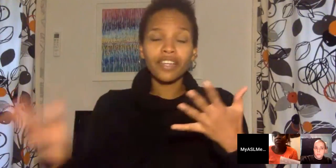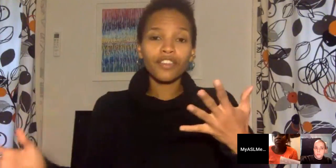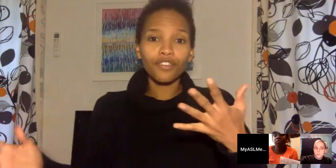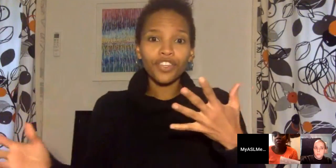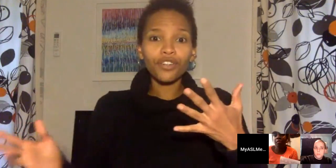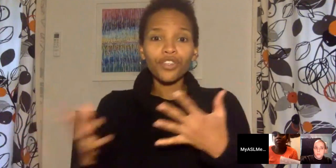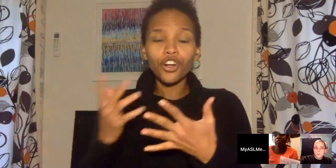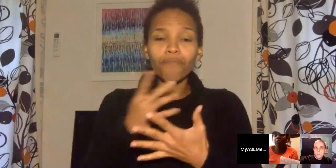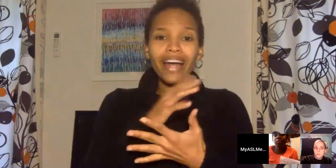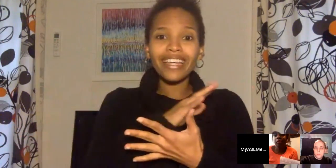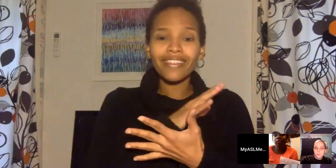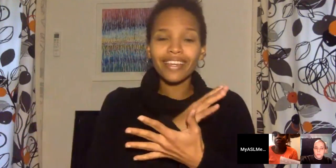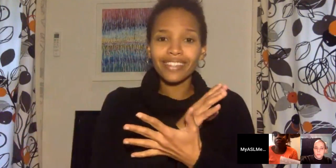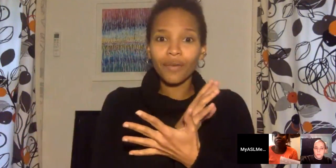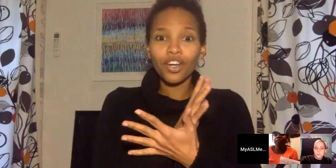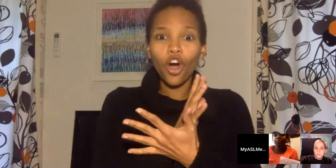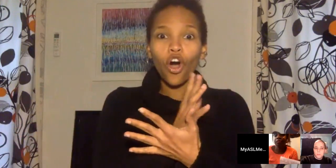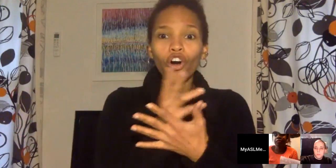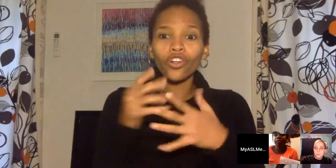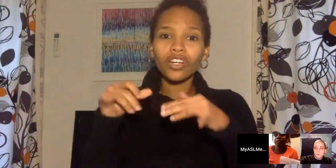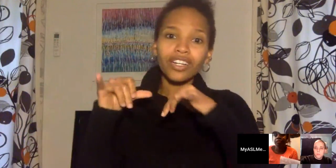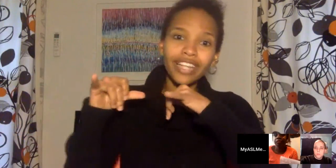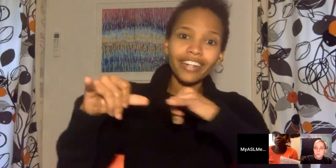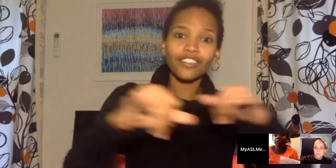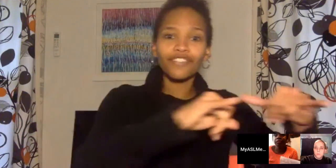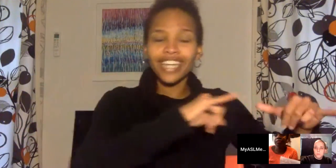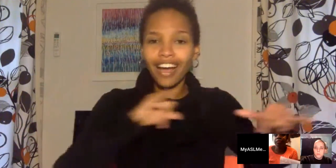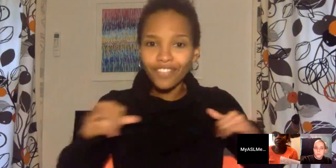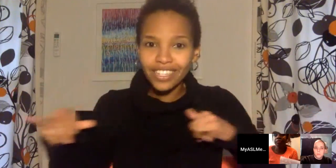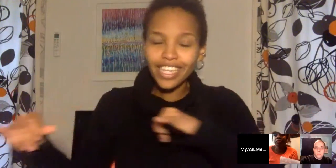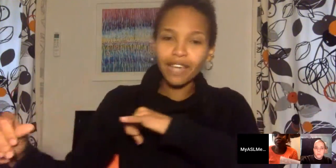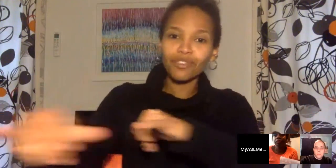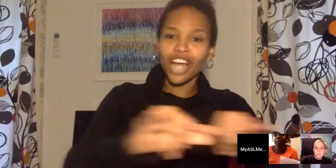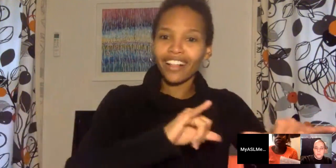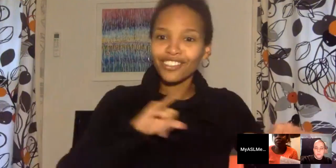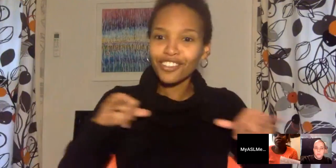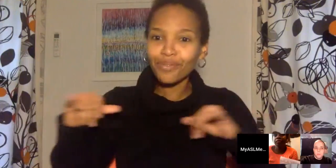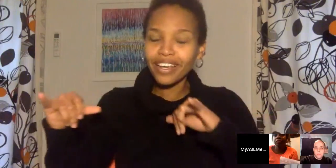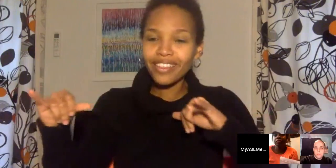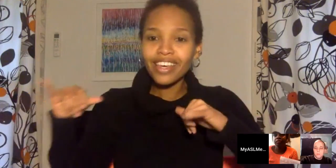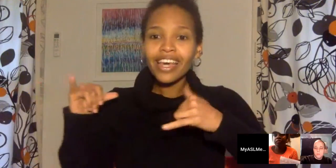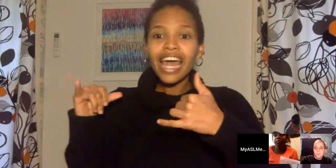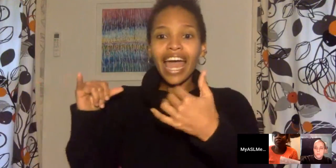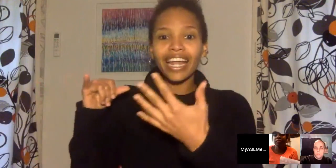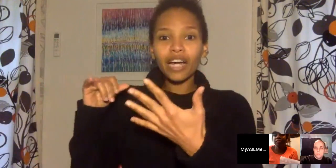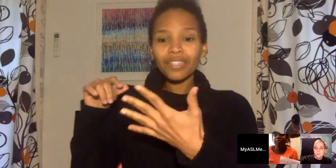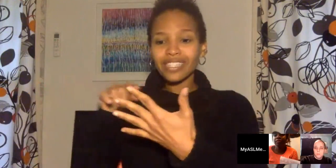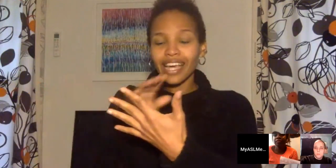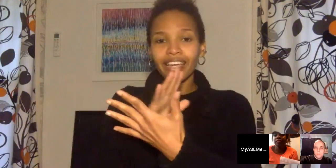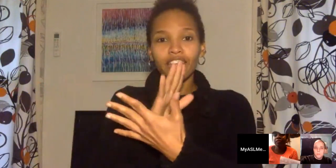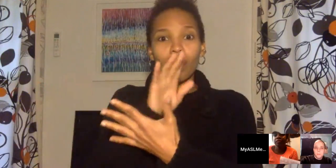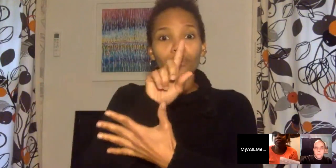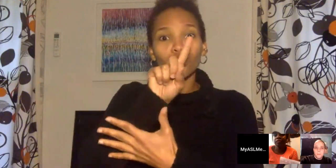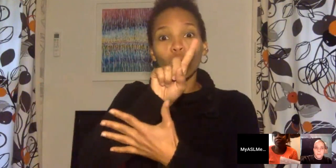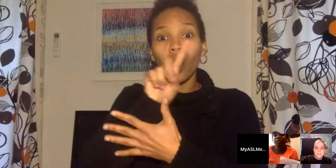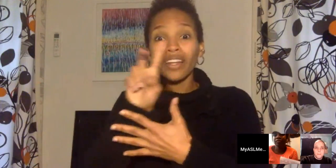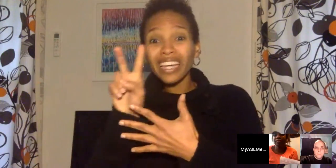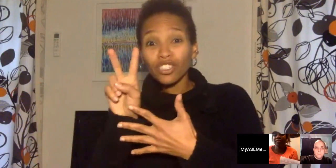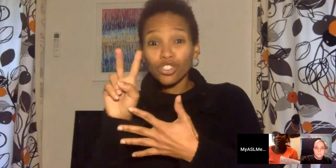in the field, there are many things that we all collectively have the same challenges with. And I would say numbers 1 and 2,